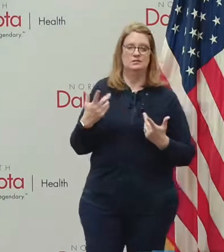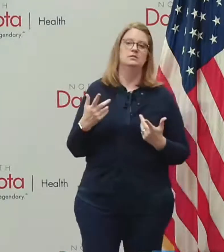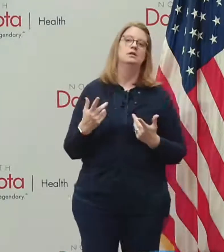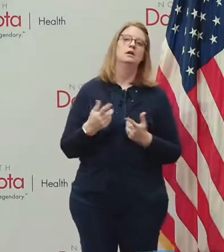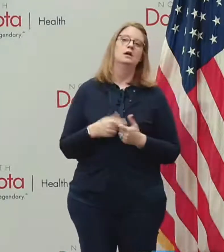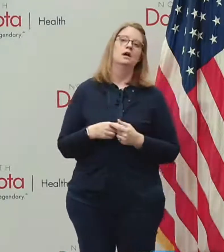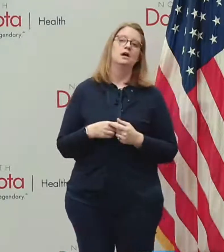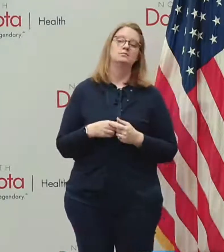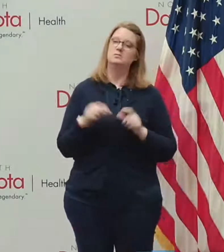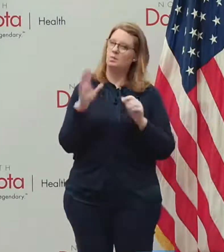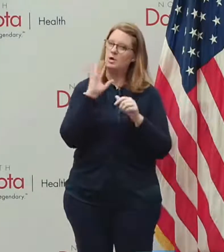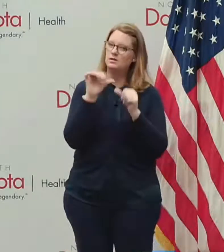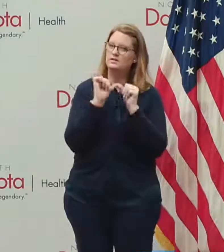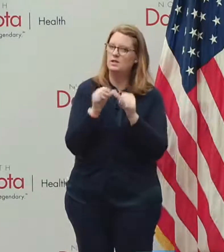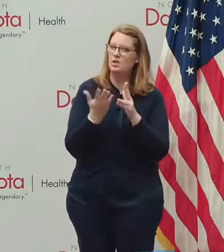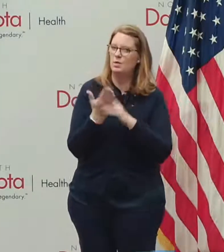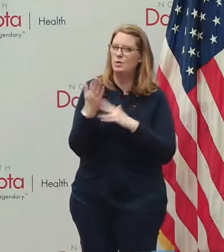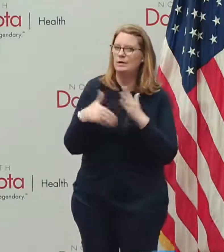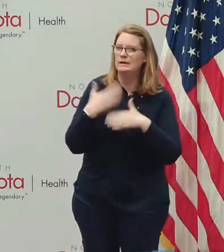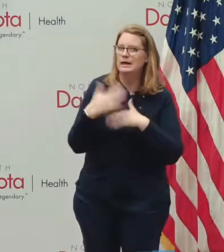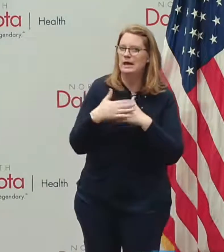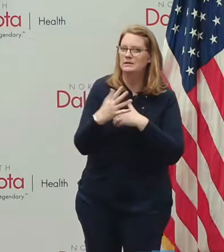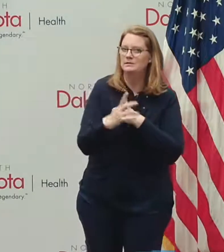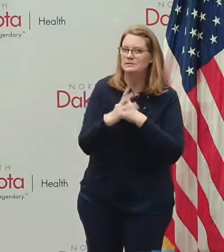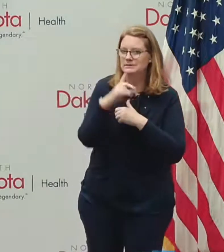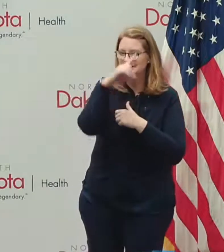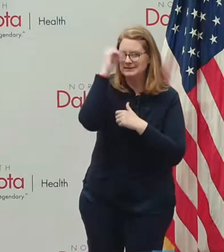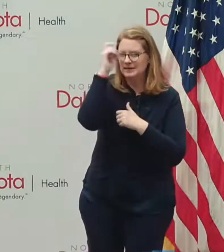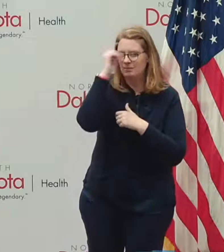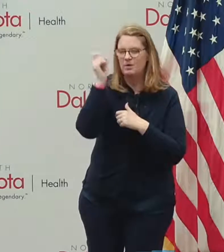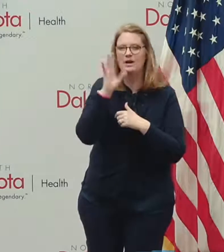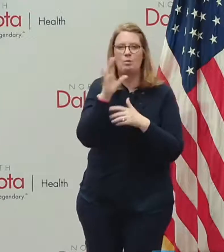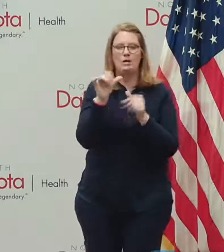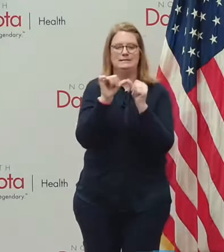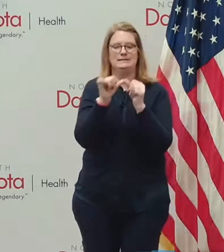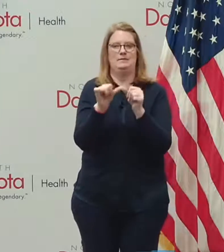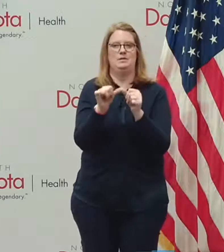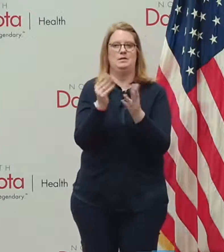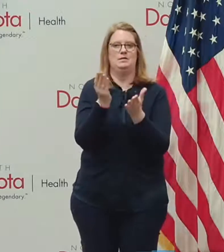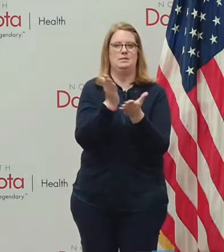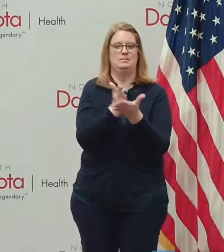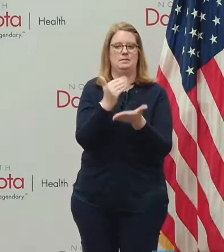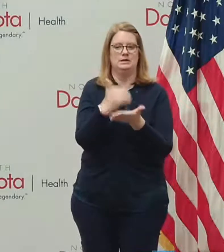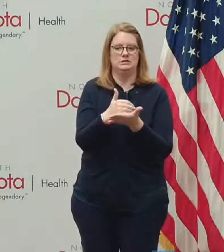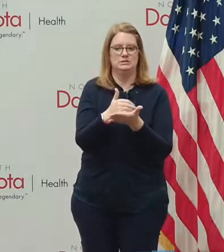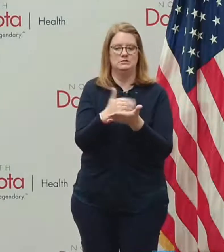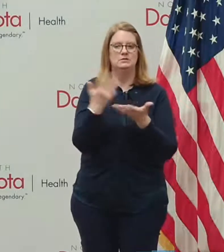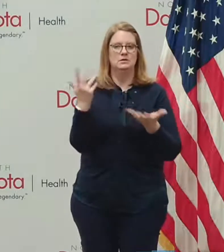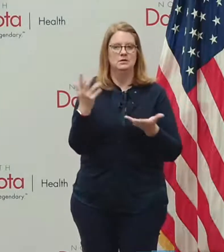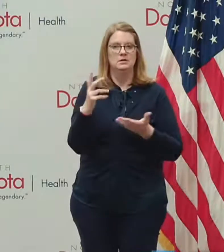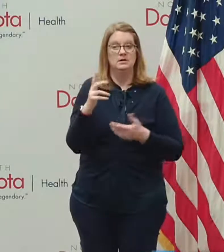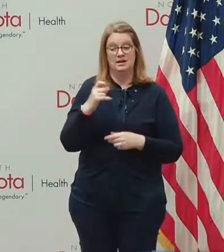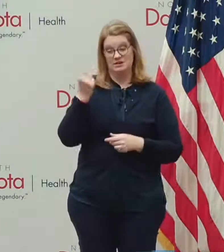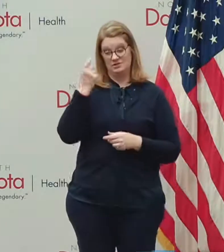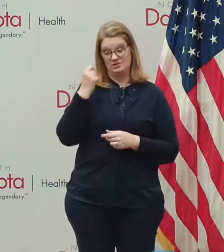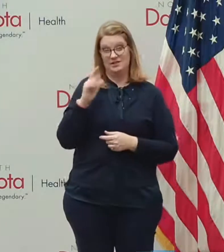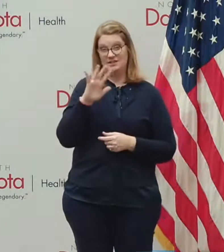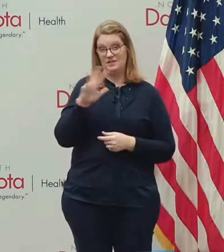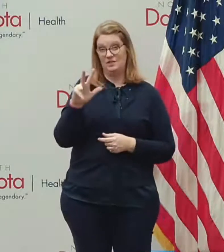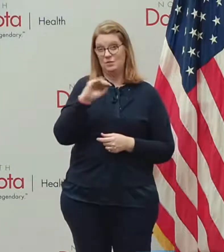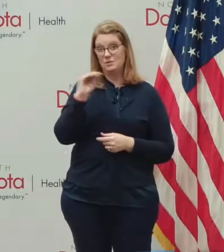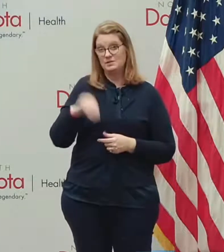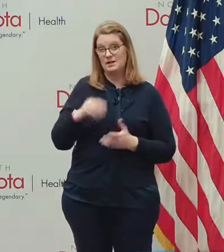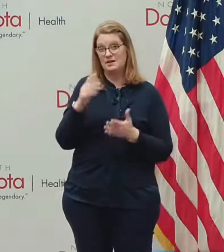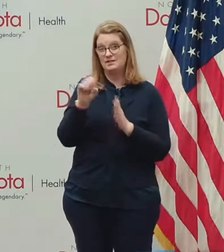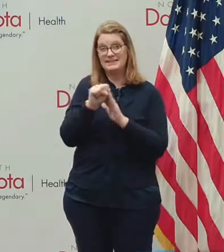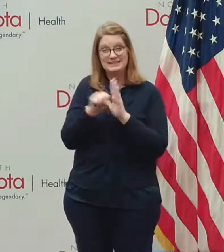which again will help stabilize the entire budgets and the revenue, with 53% of state tax revenue coming